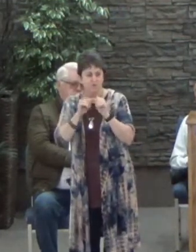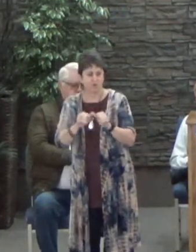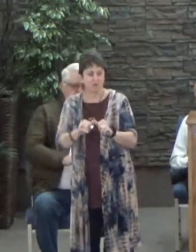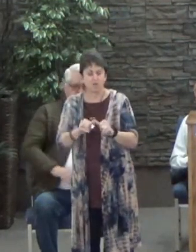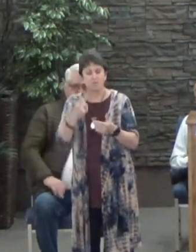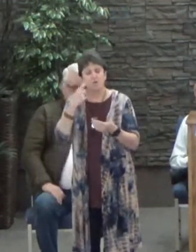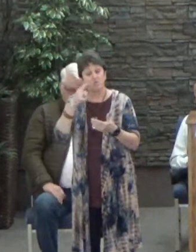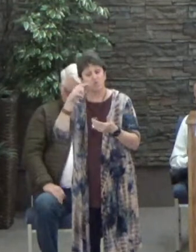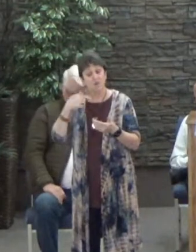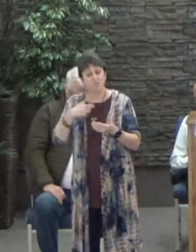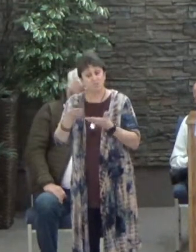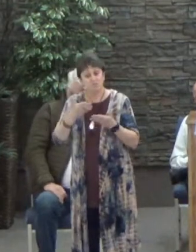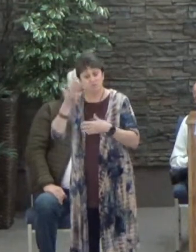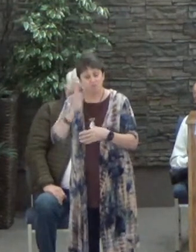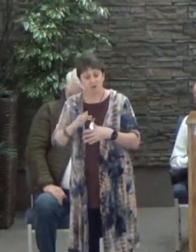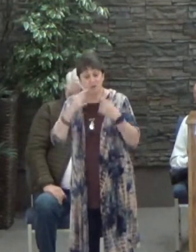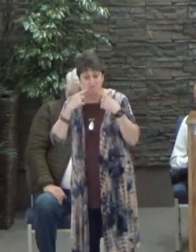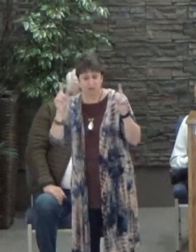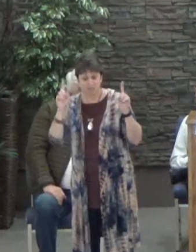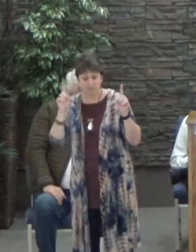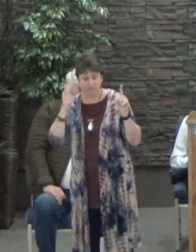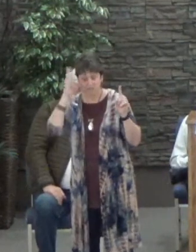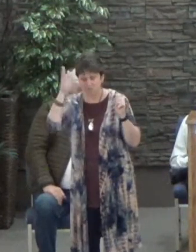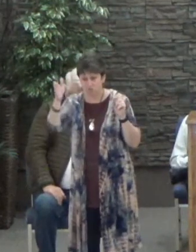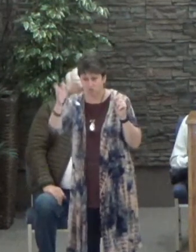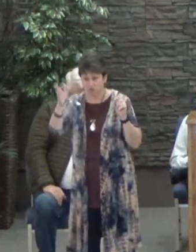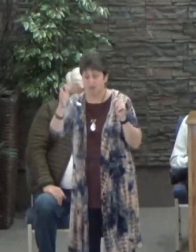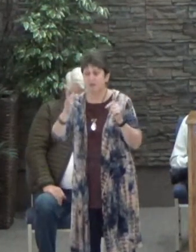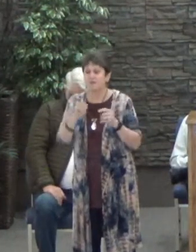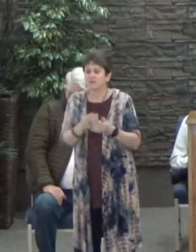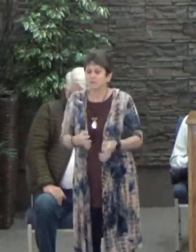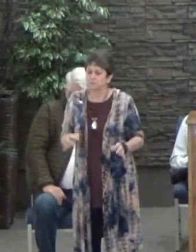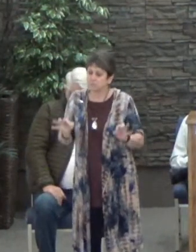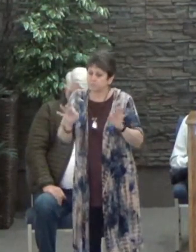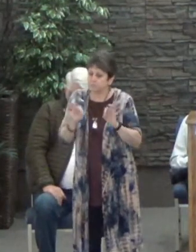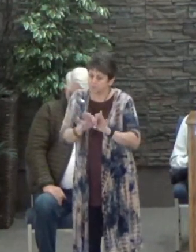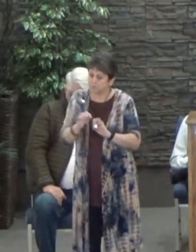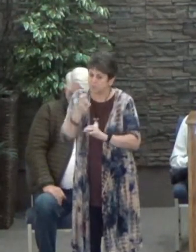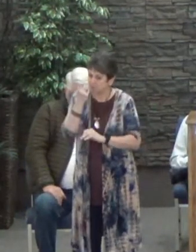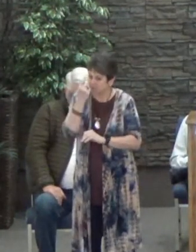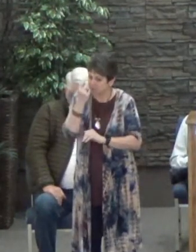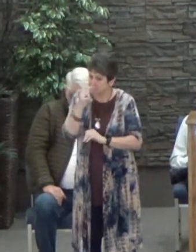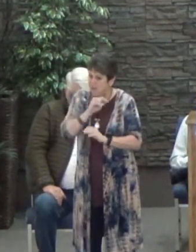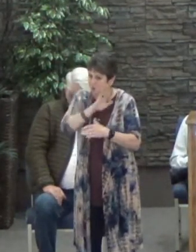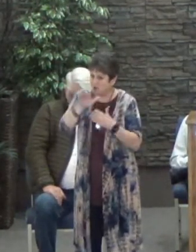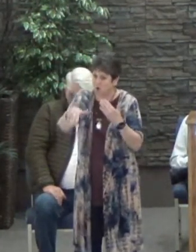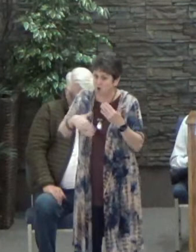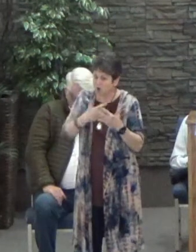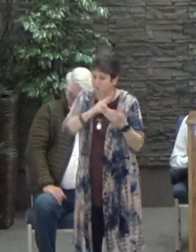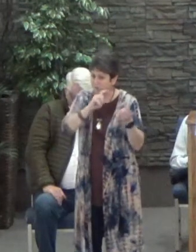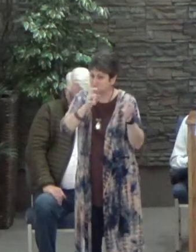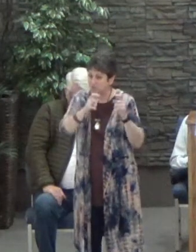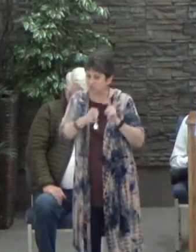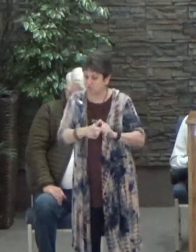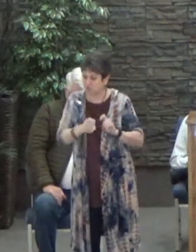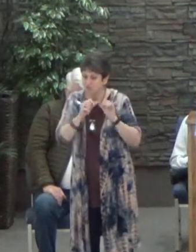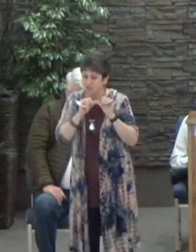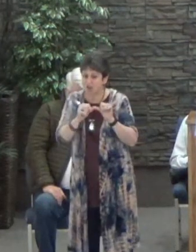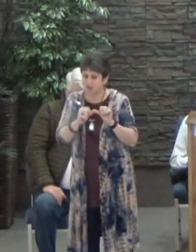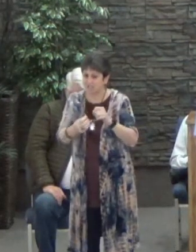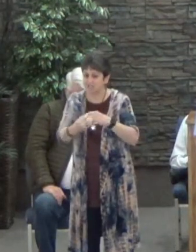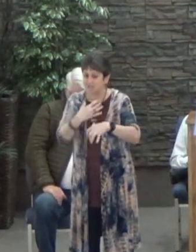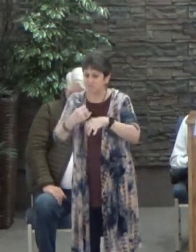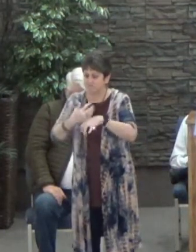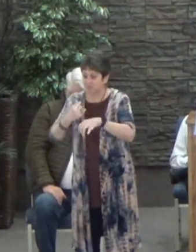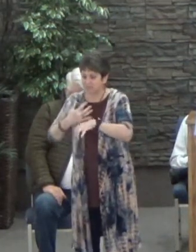But in order for us to serve God effectively into the future, it is critical we realize how all of these changes constantly affect